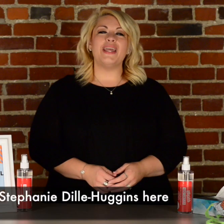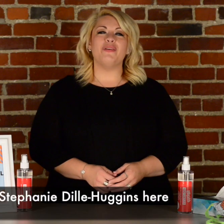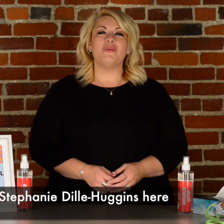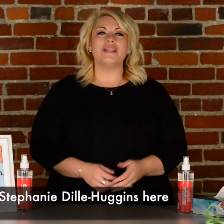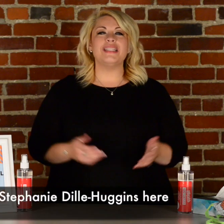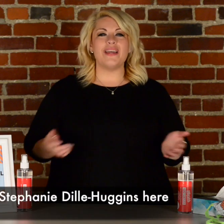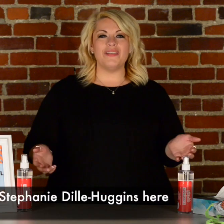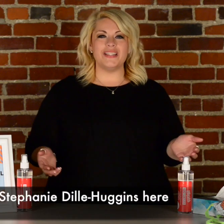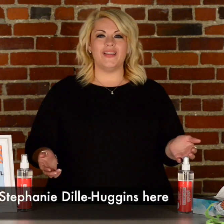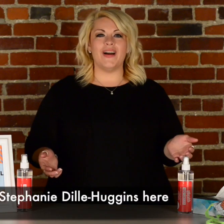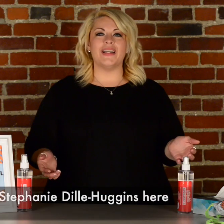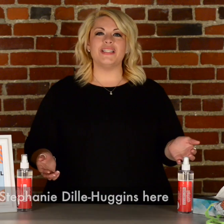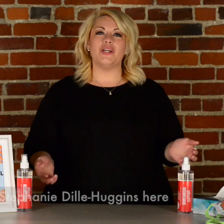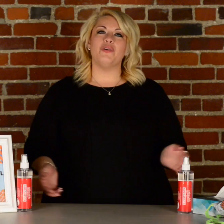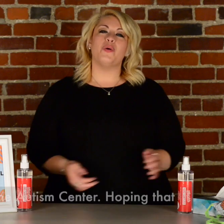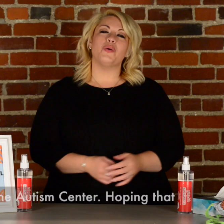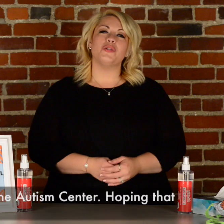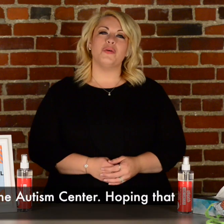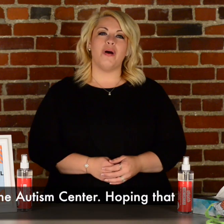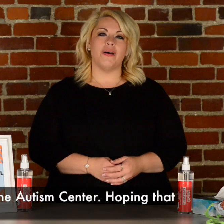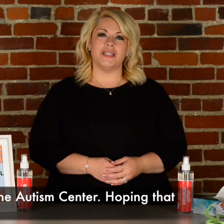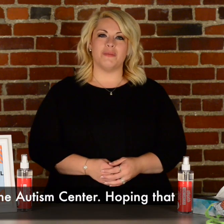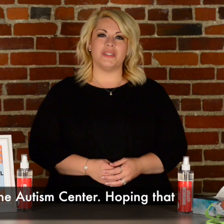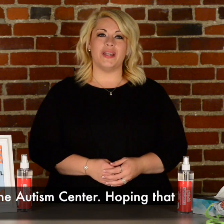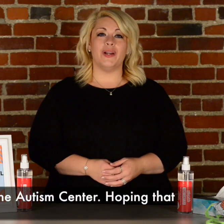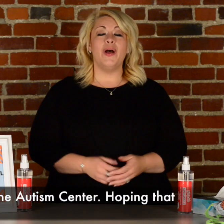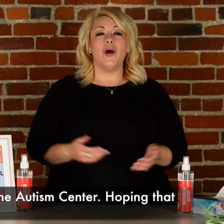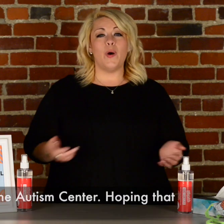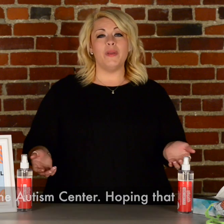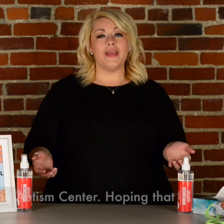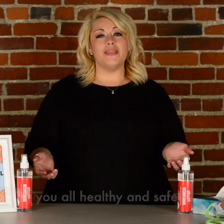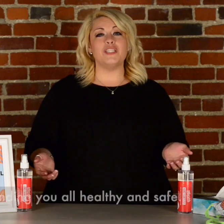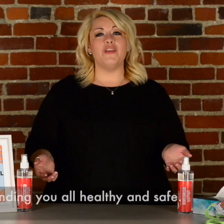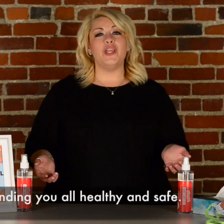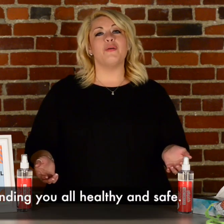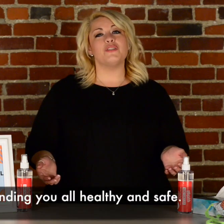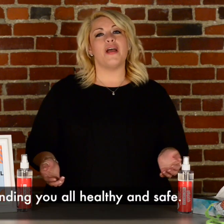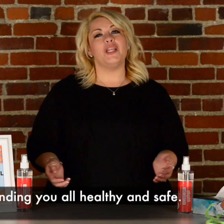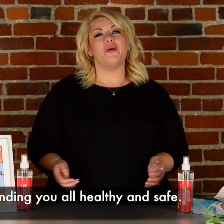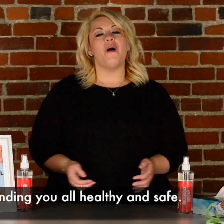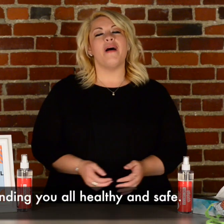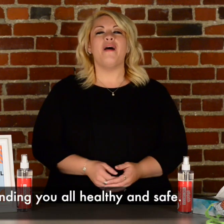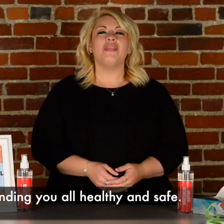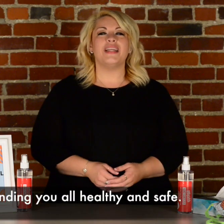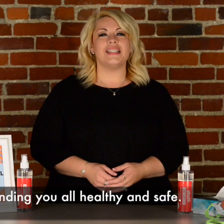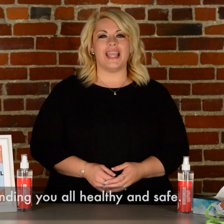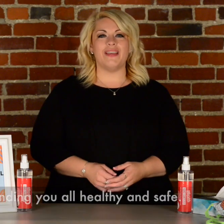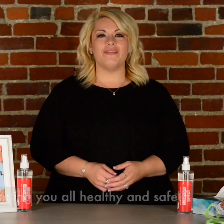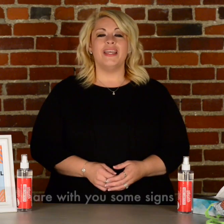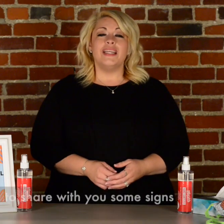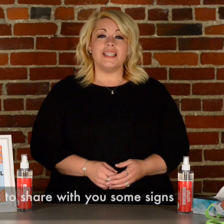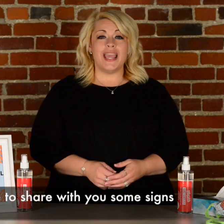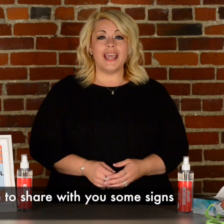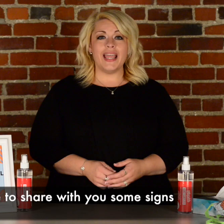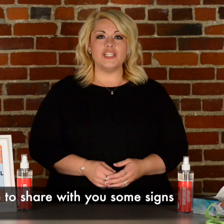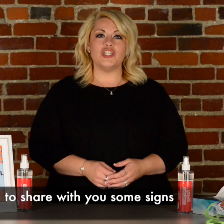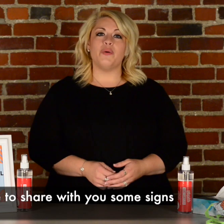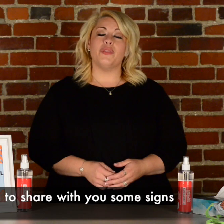Hi everyone, Stephanie Dille-Huggins here for Cornerstone Autism Center, hoping that this video is finding you all healthy and safe. Today I'd like to share with you